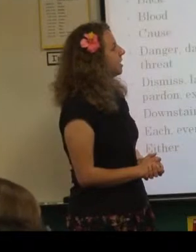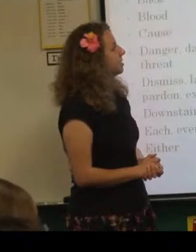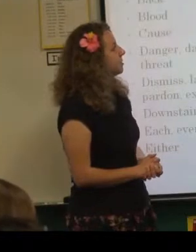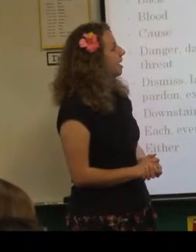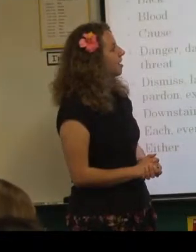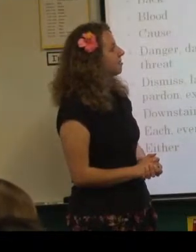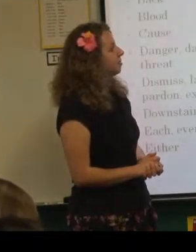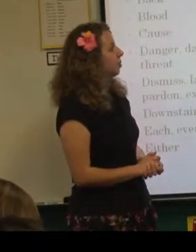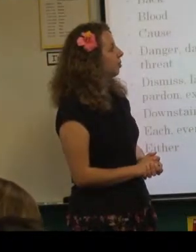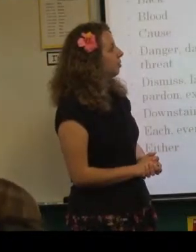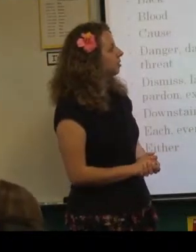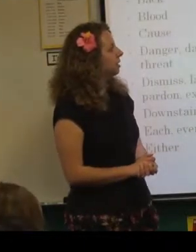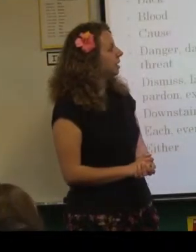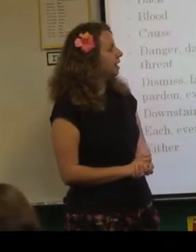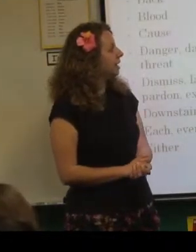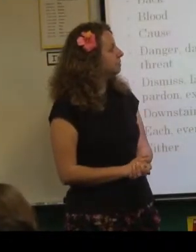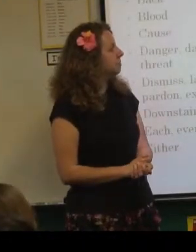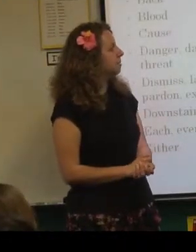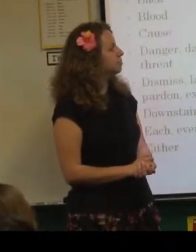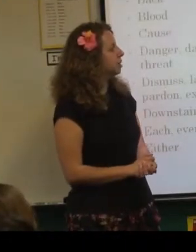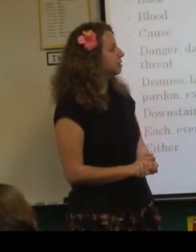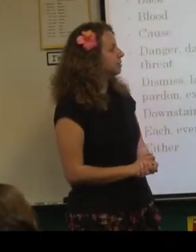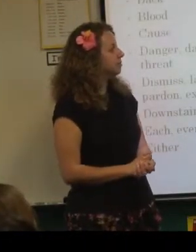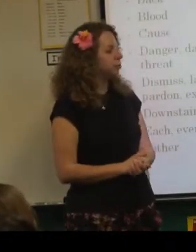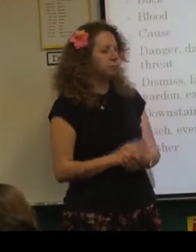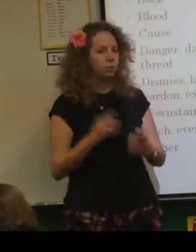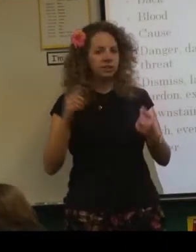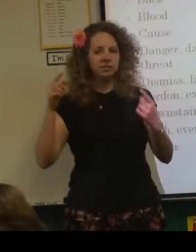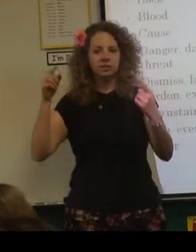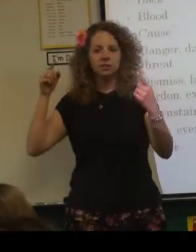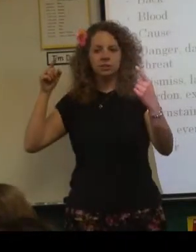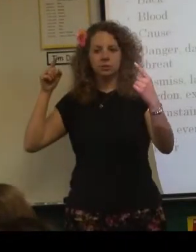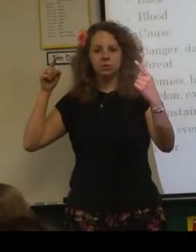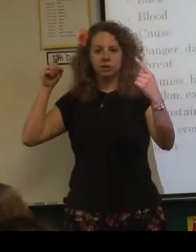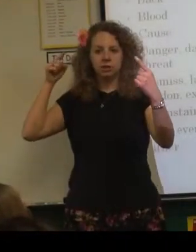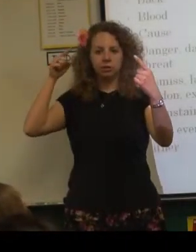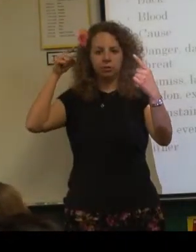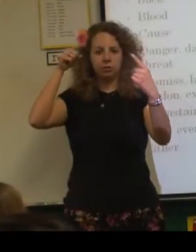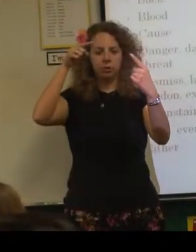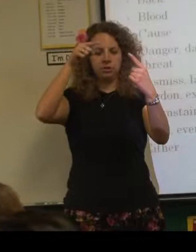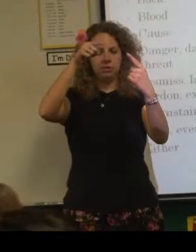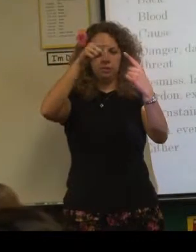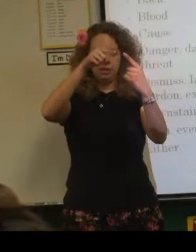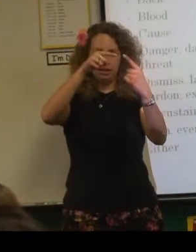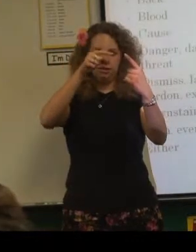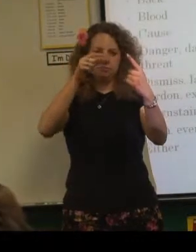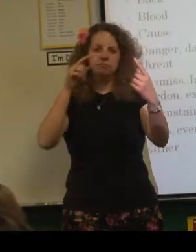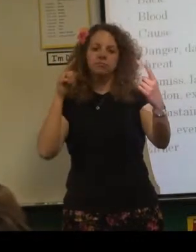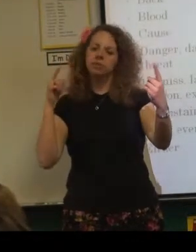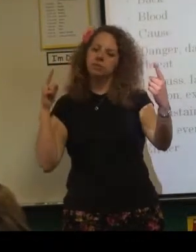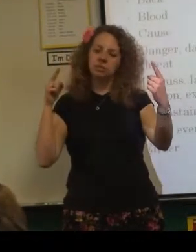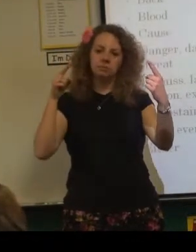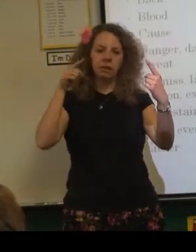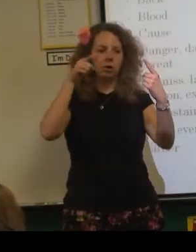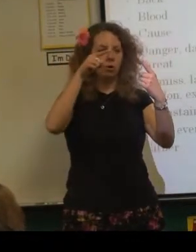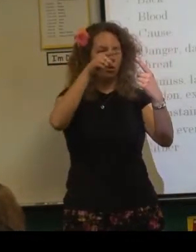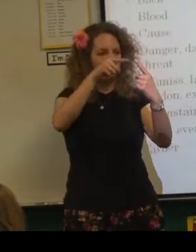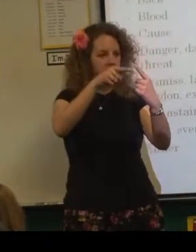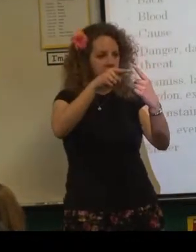And then we have goal, aim, objective, or point. So it's like you're going towards something here. My goal is